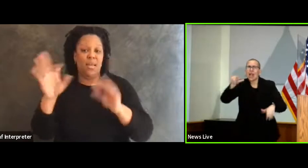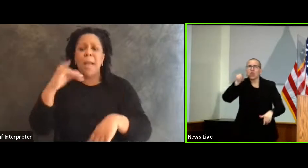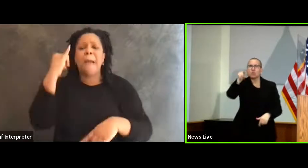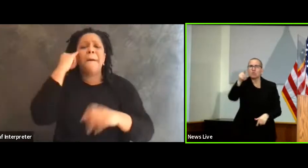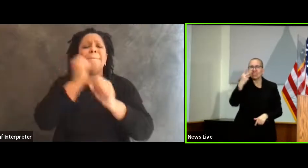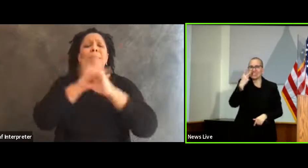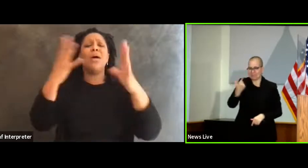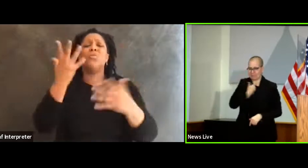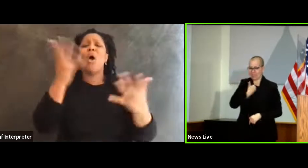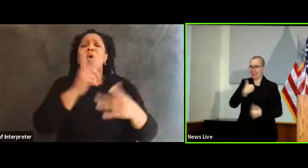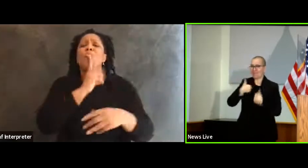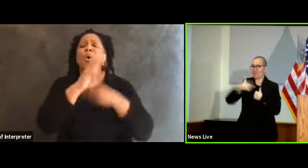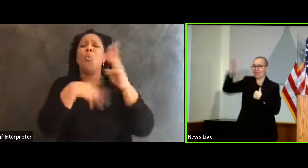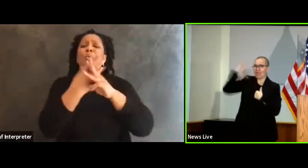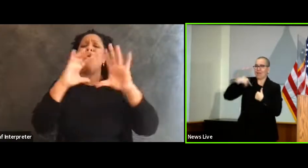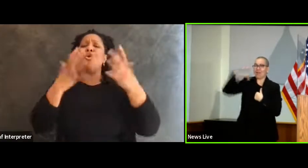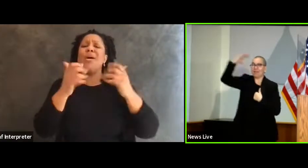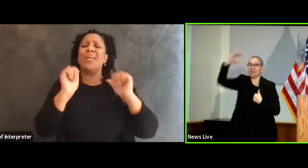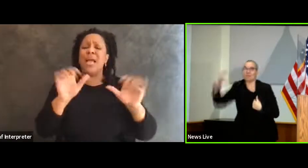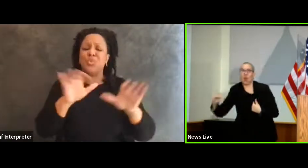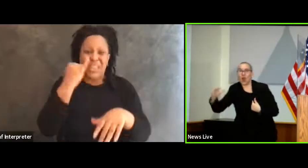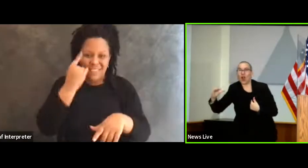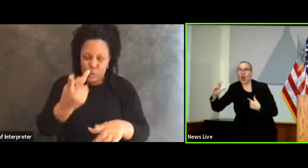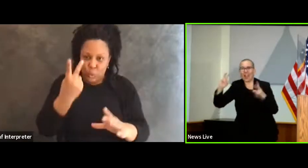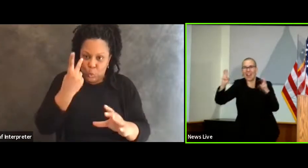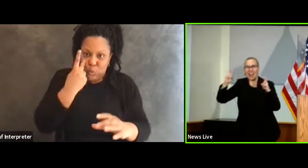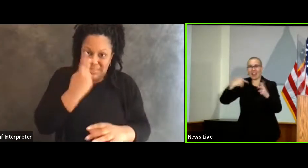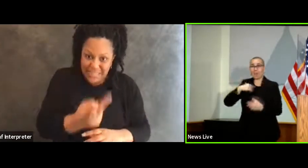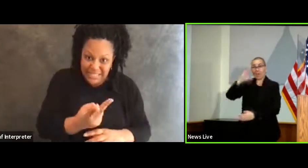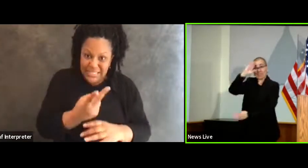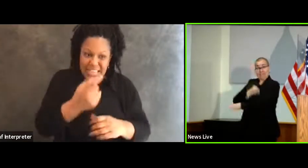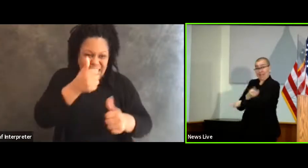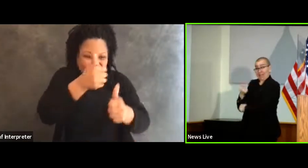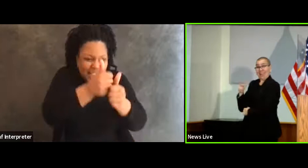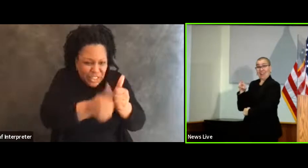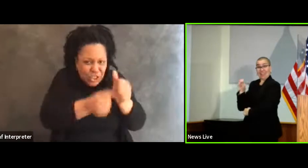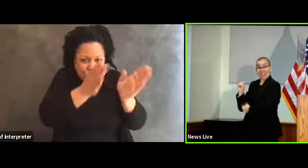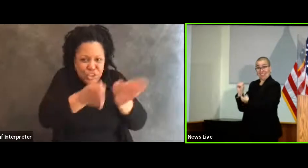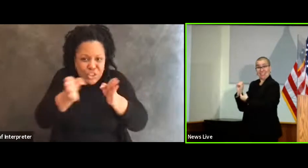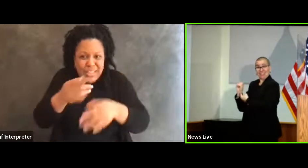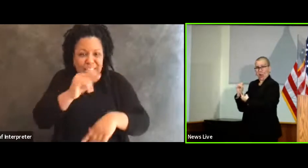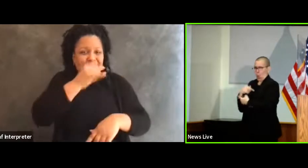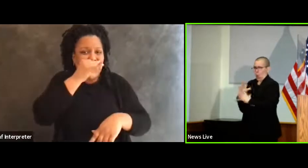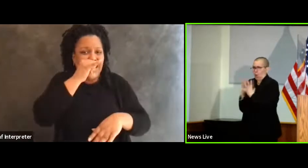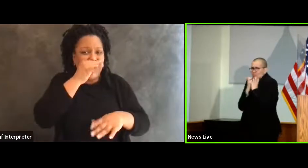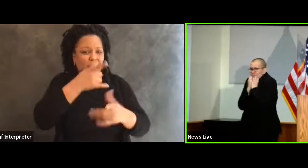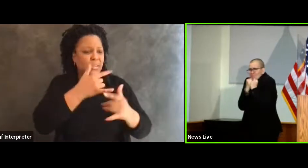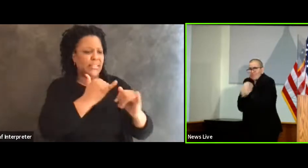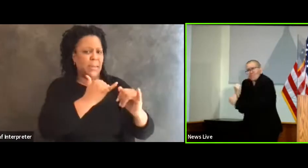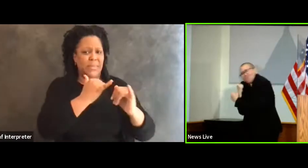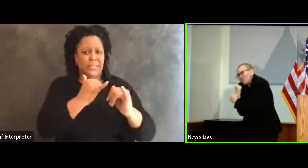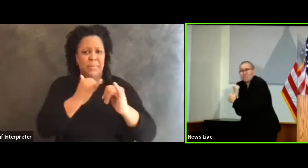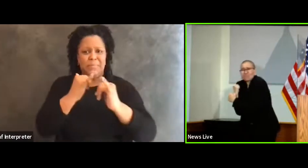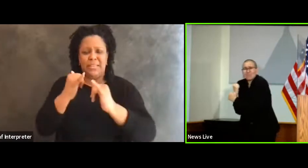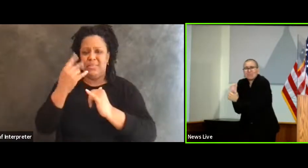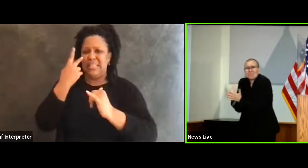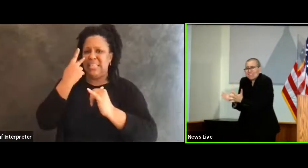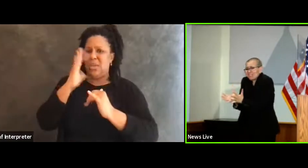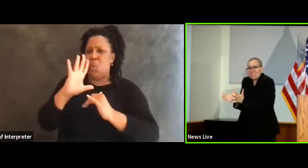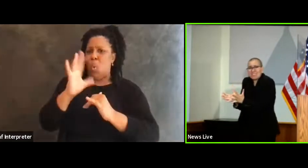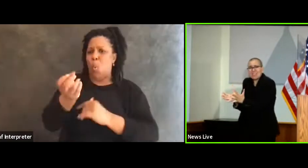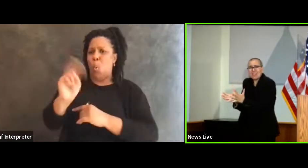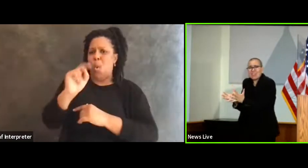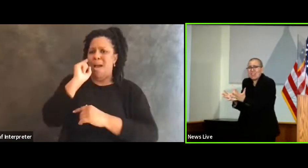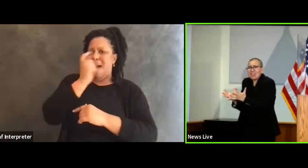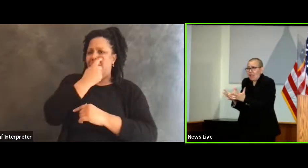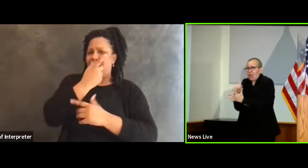Gus, who is not diligent in math, but who I love with all my heart. And I think and ask